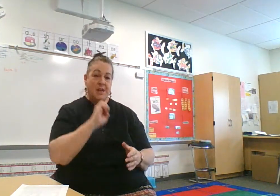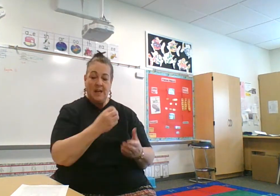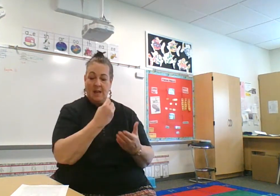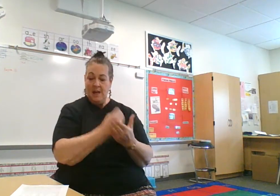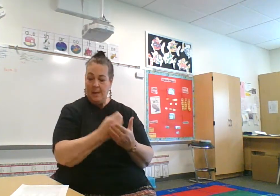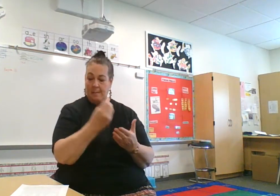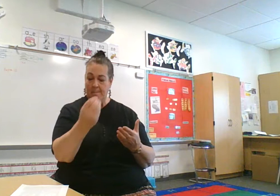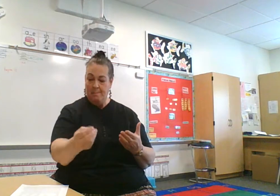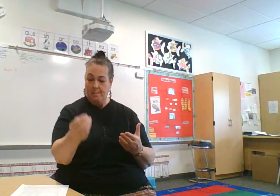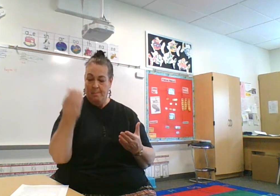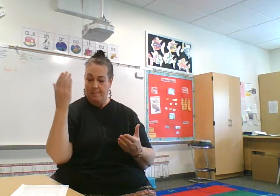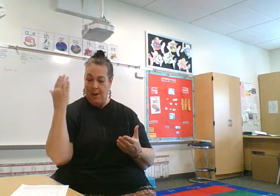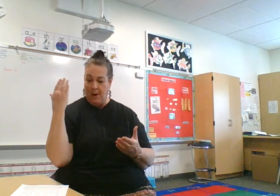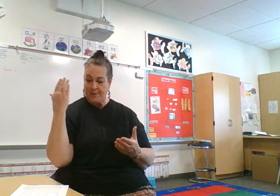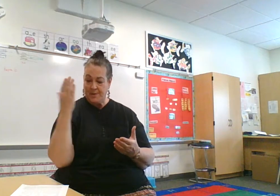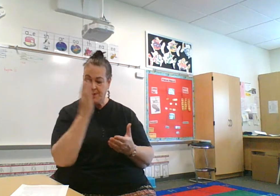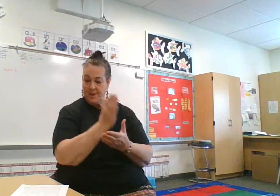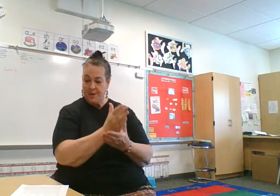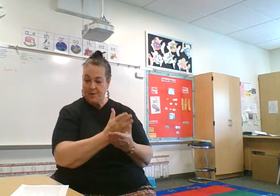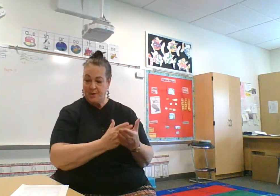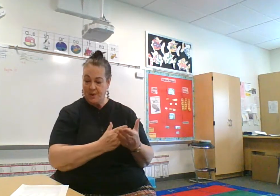She bought some